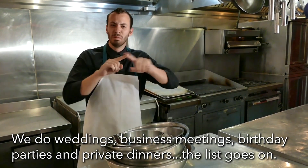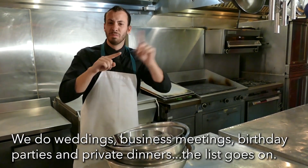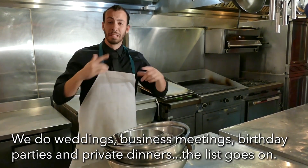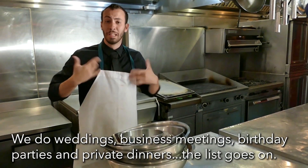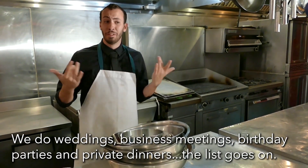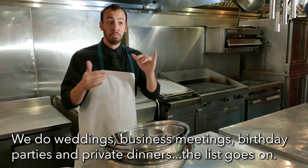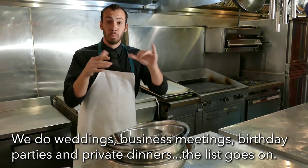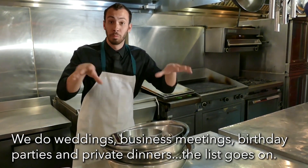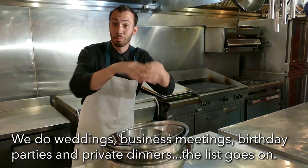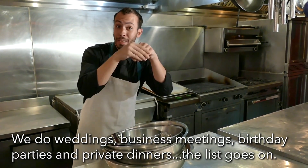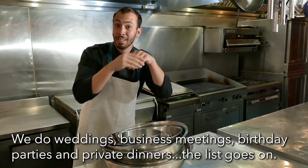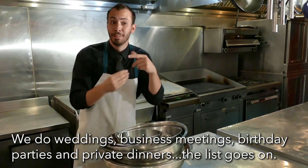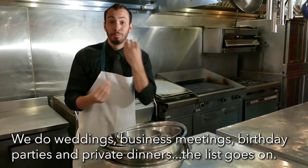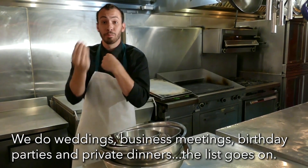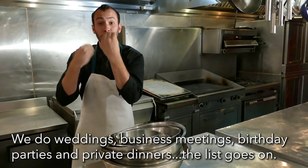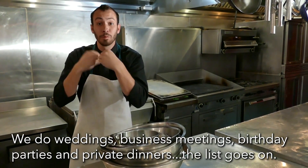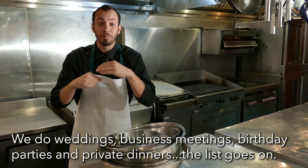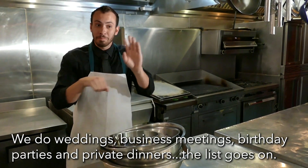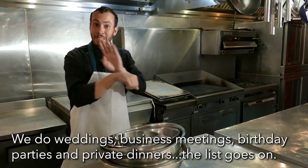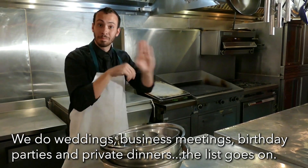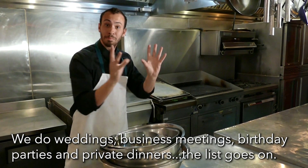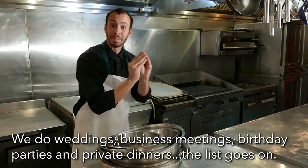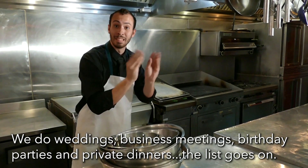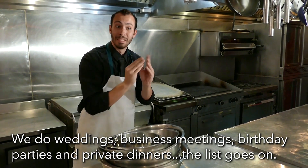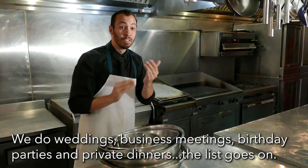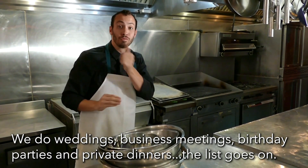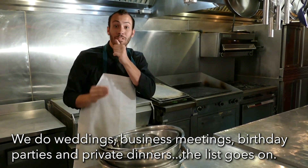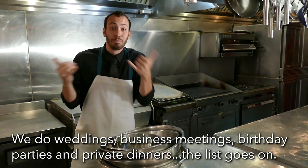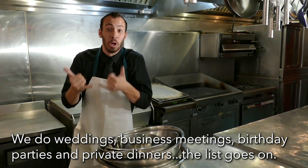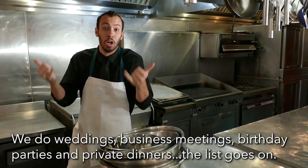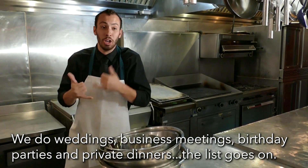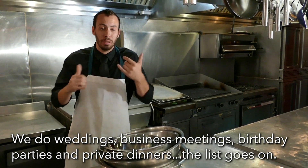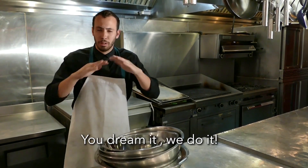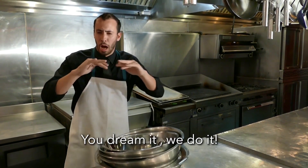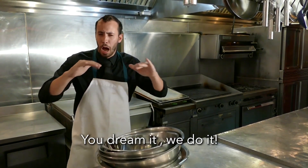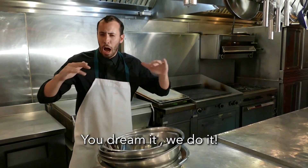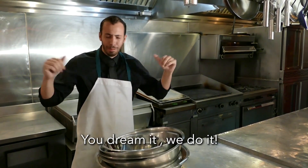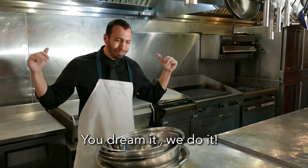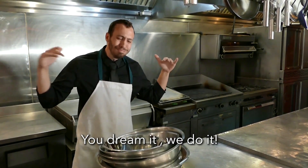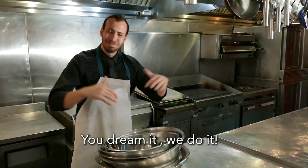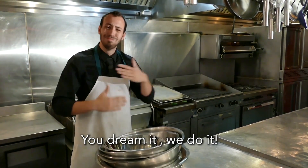meetings, birthday parties, and private dinners. The list goes on. You dream it, we do it.